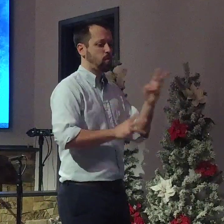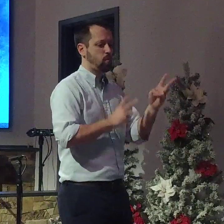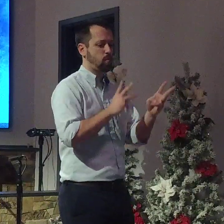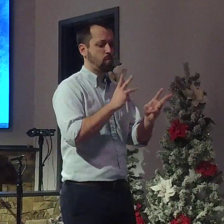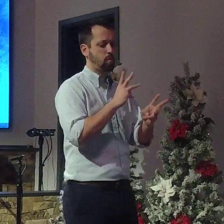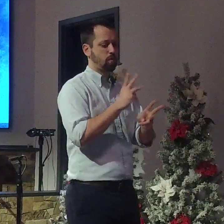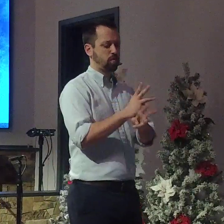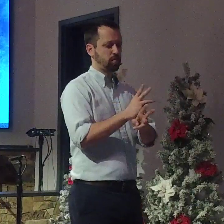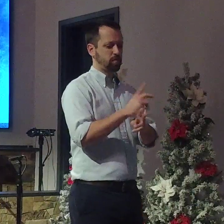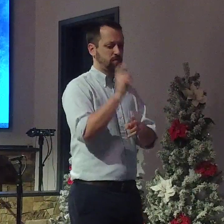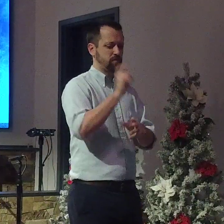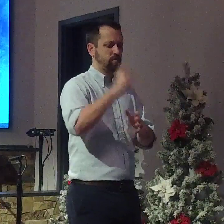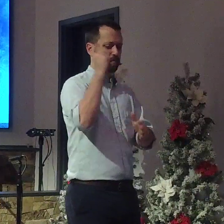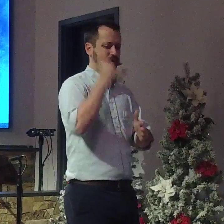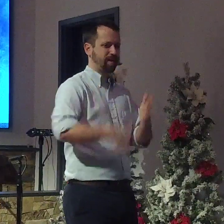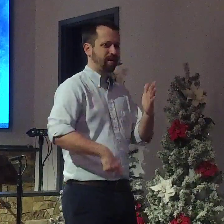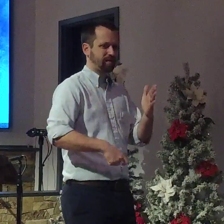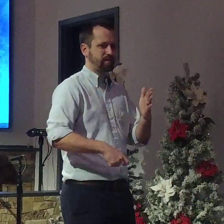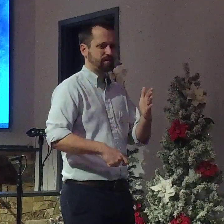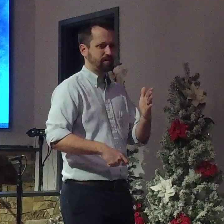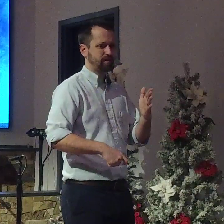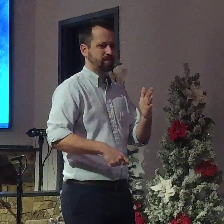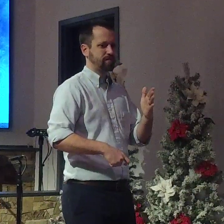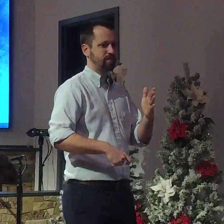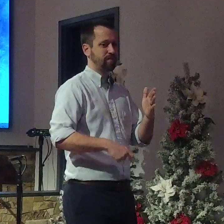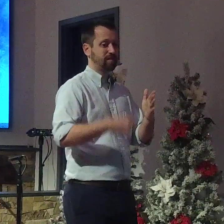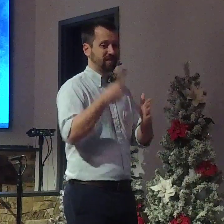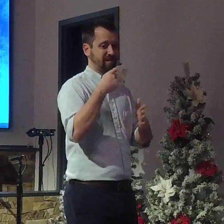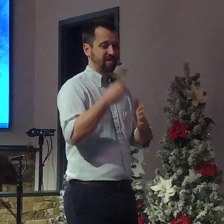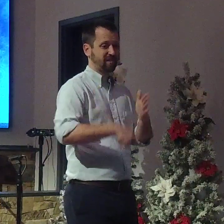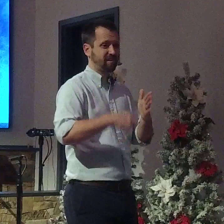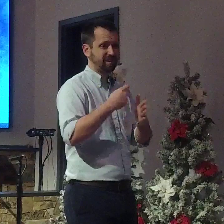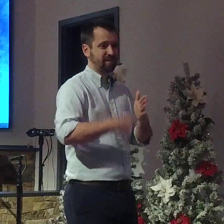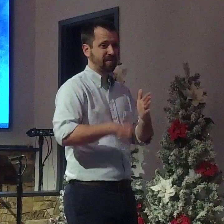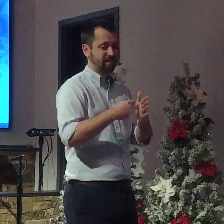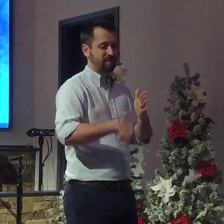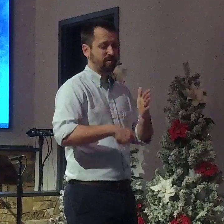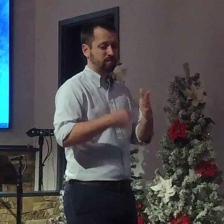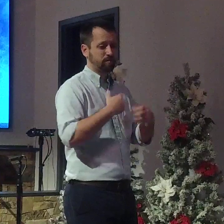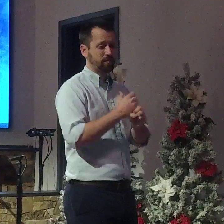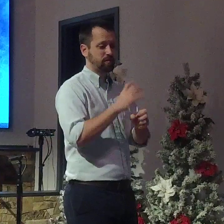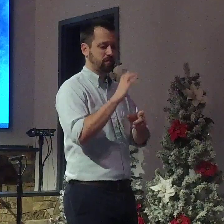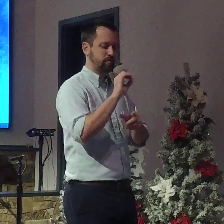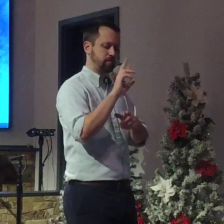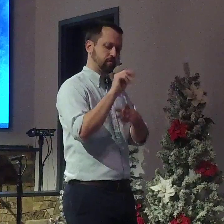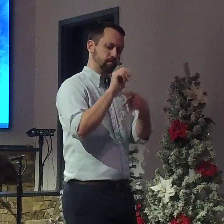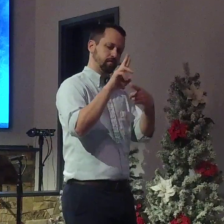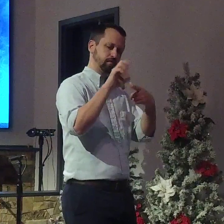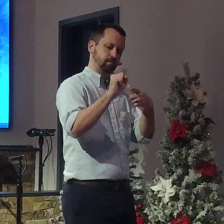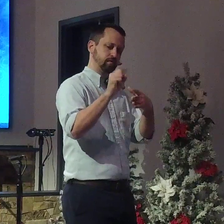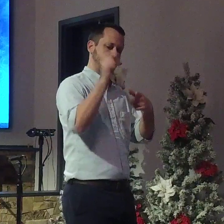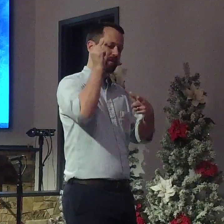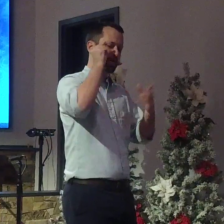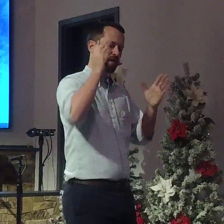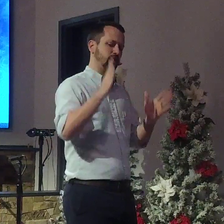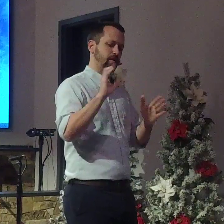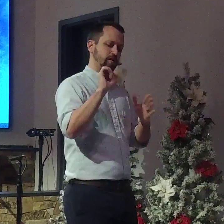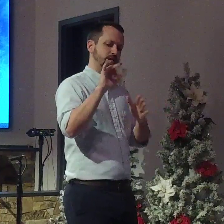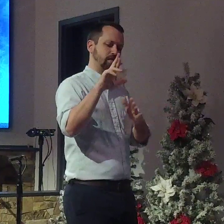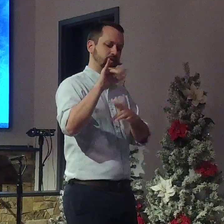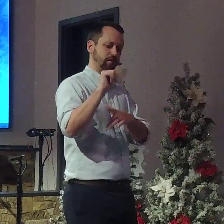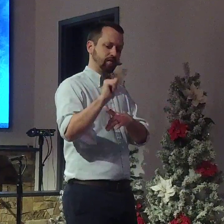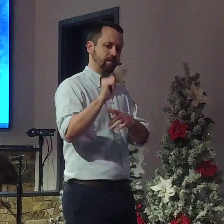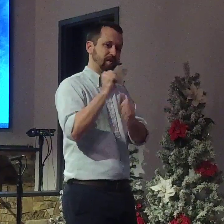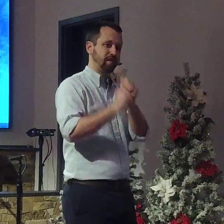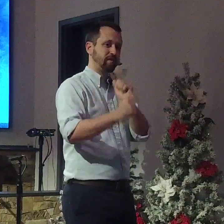you fill out is called a census card. It's part of the Christmas story. So he understood the reason we do the census card. But again, it